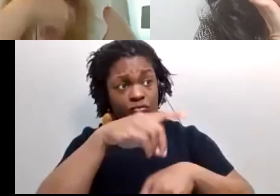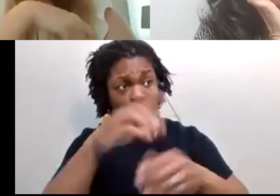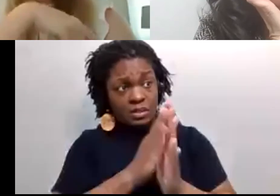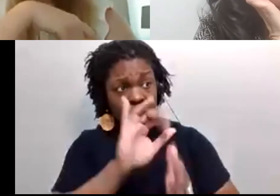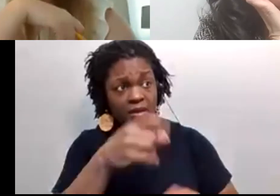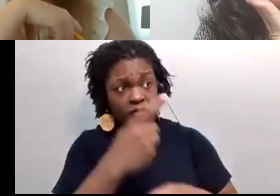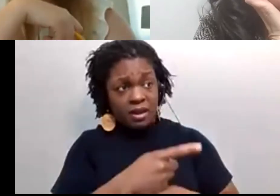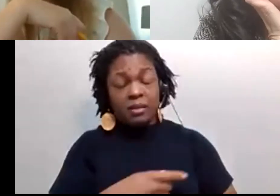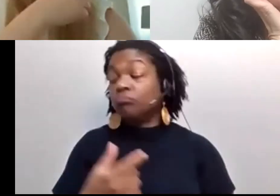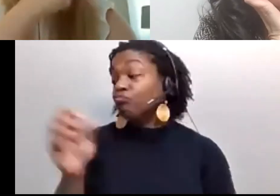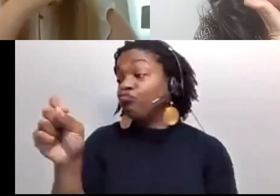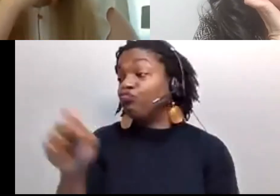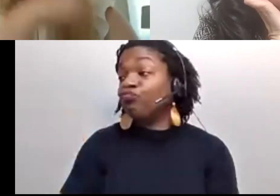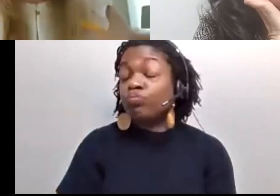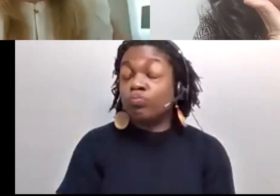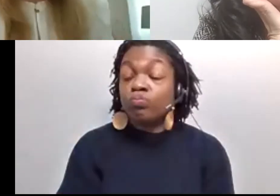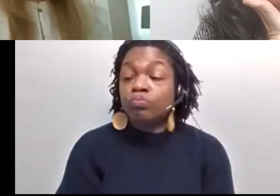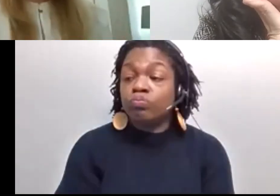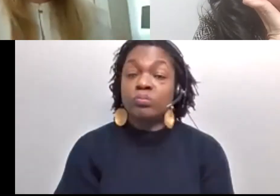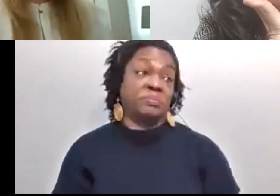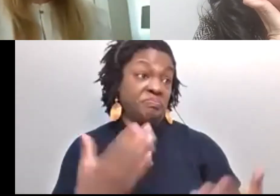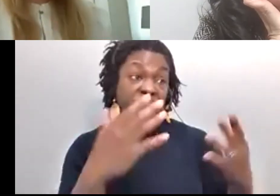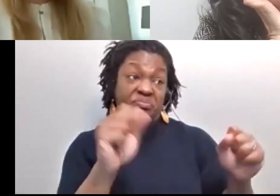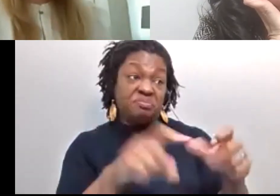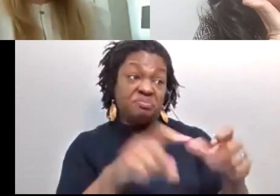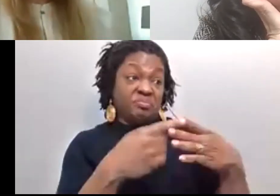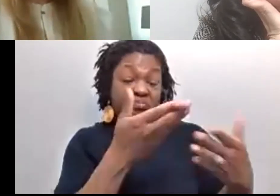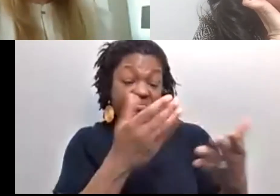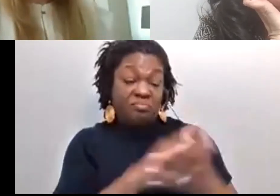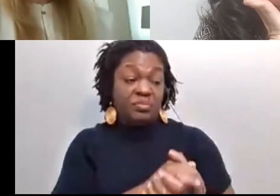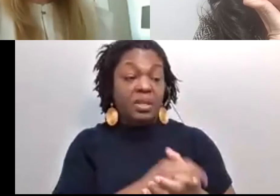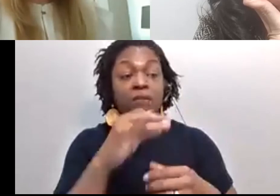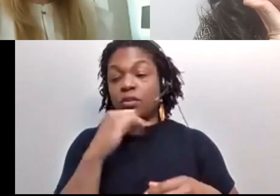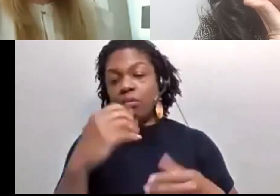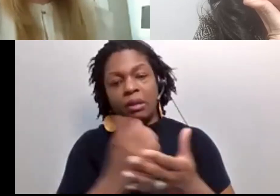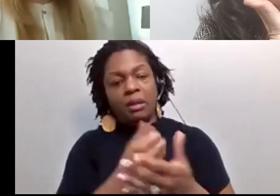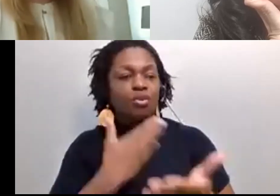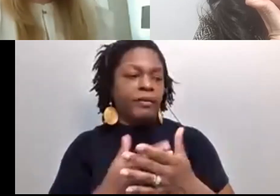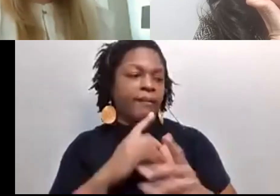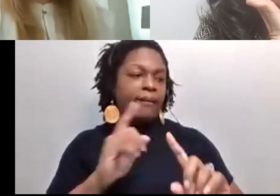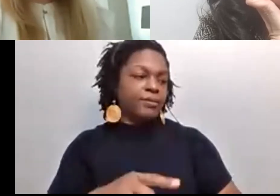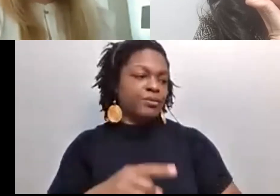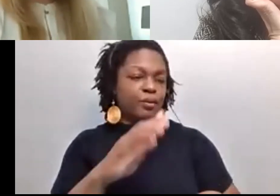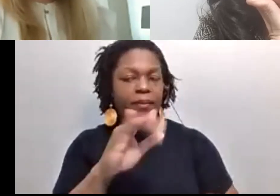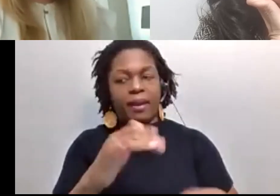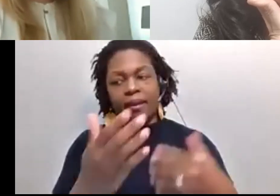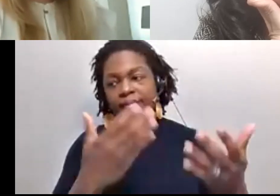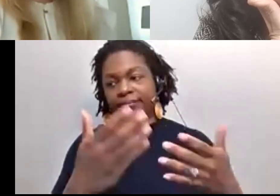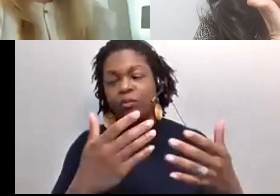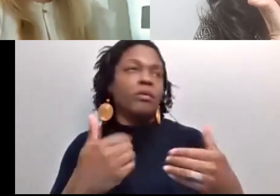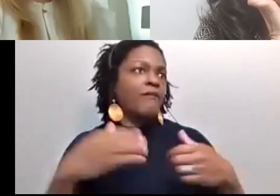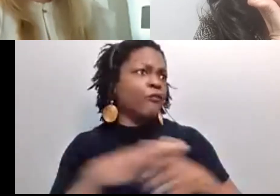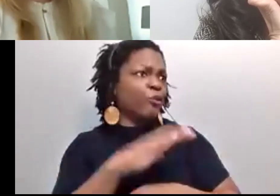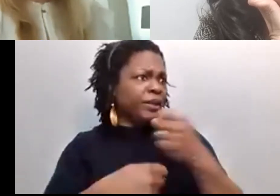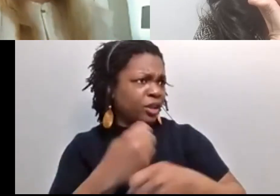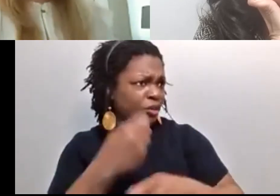Yeah. That could be a start. And then if we don't get a good answer by, they got all year, right?